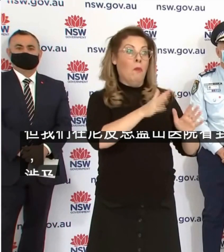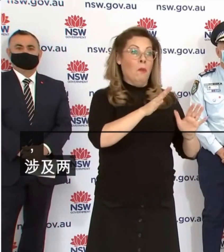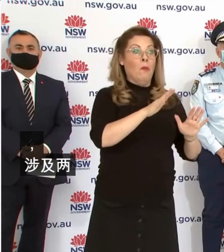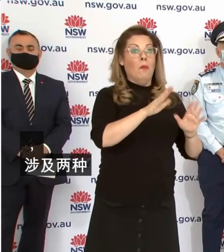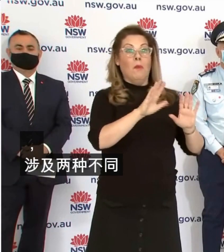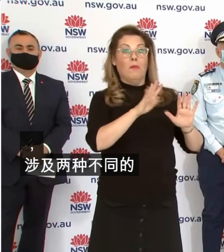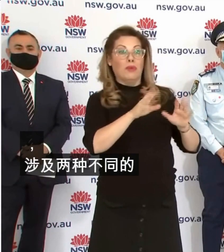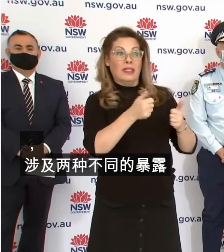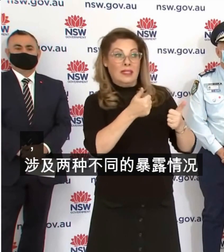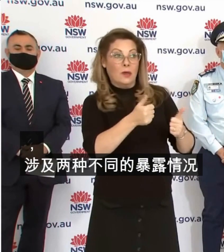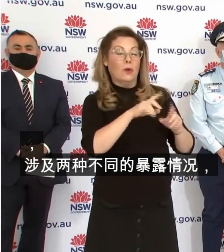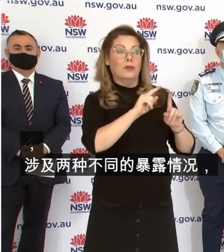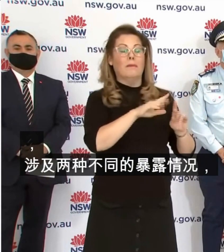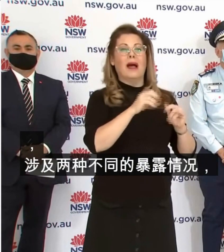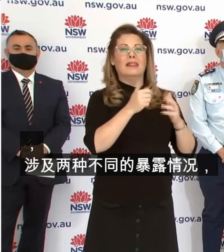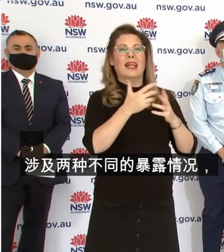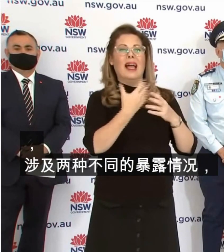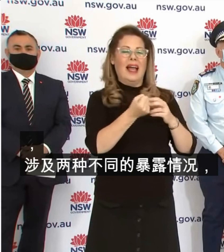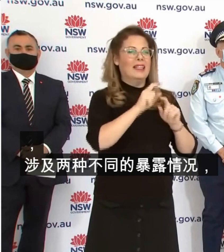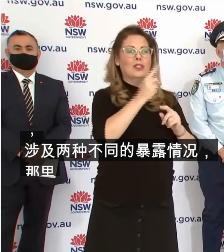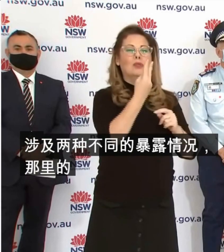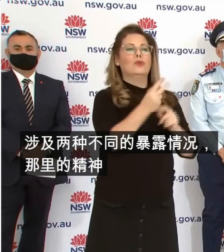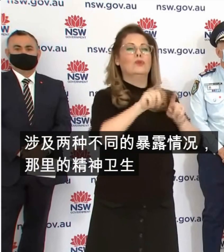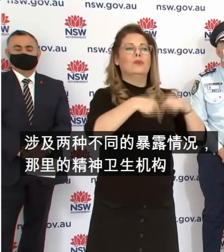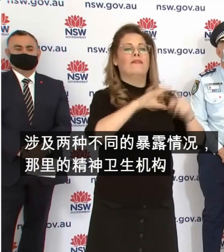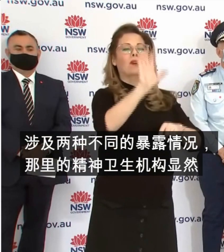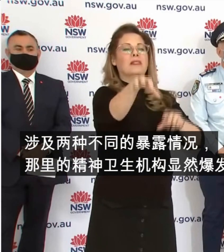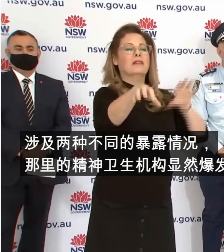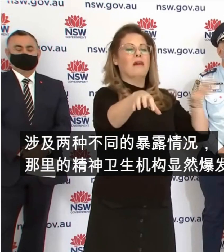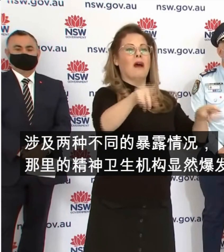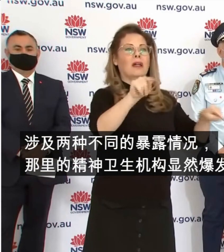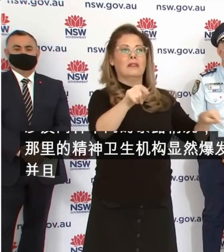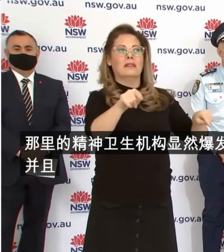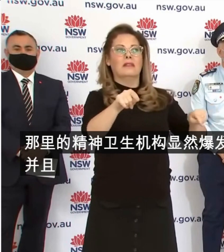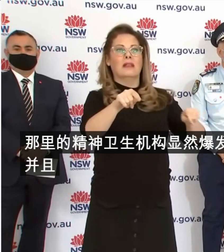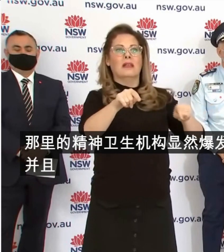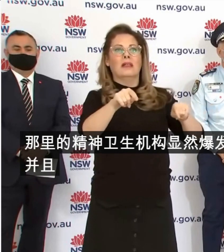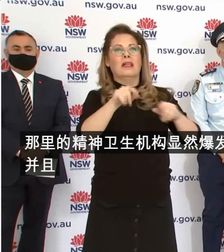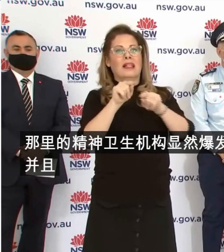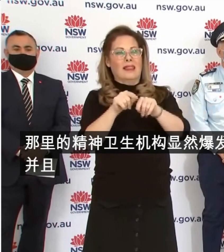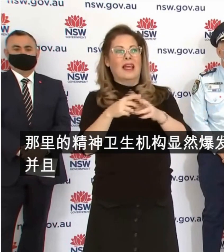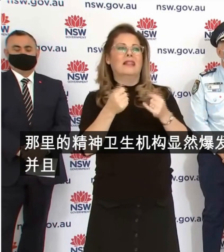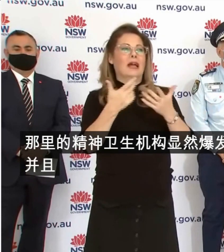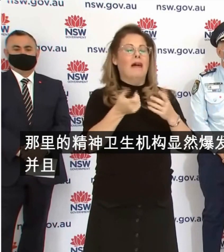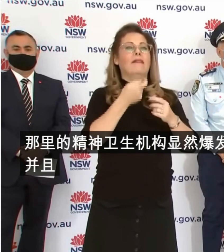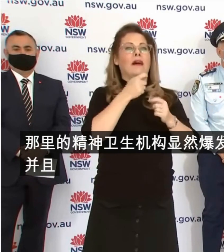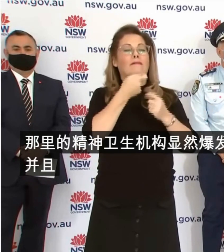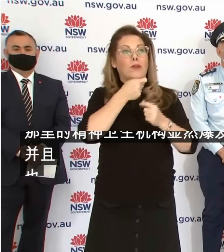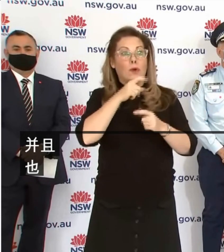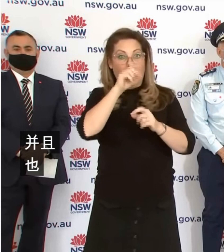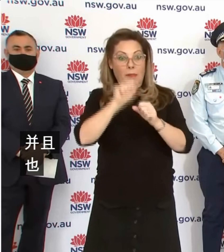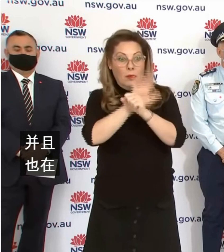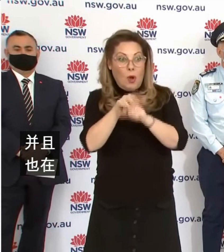Mountains Hospital across 2 different exposures. There has clearly been an outbreak in the mental health facility there,